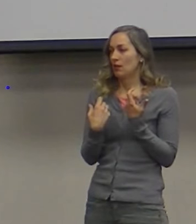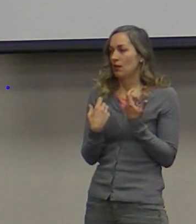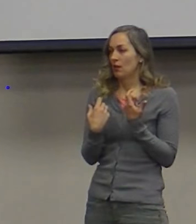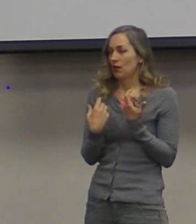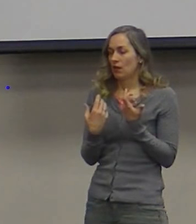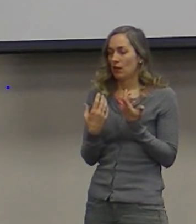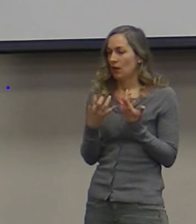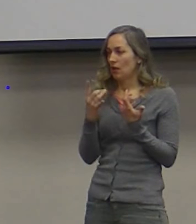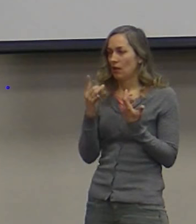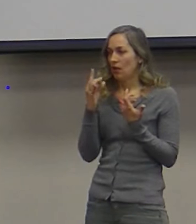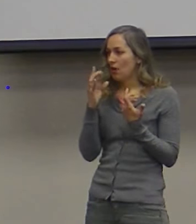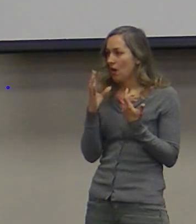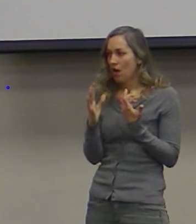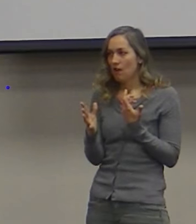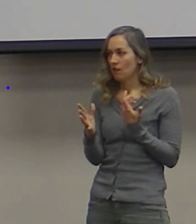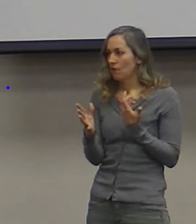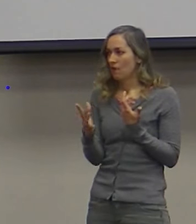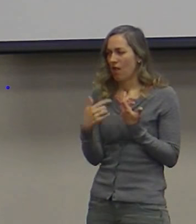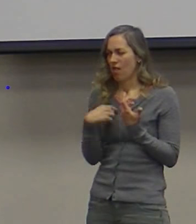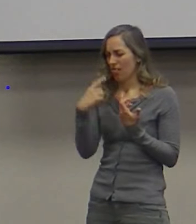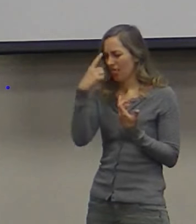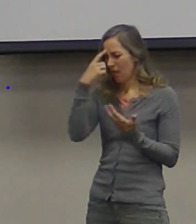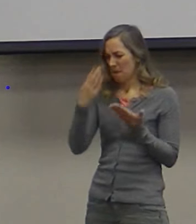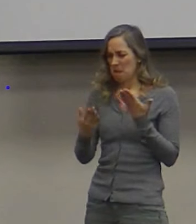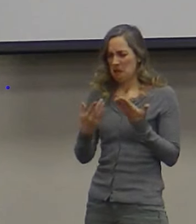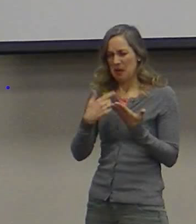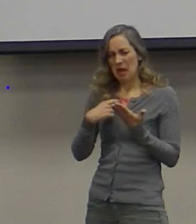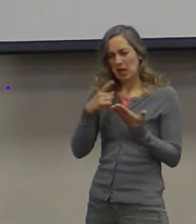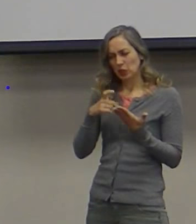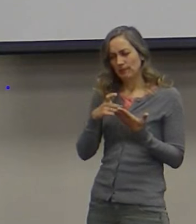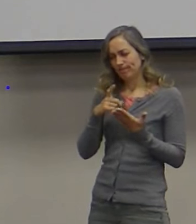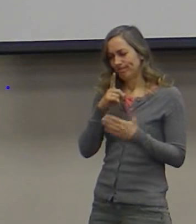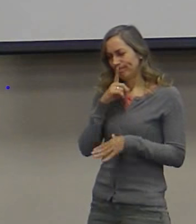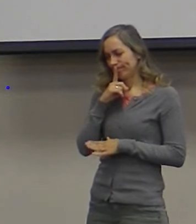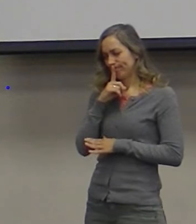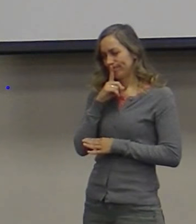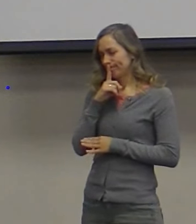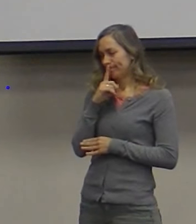Almost to the point where I thought maybe I just shouldn't even bring it up.